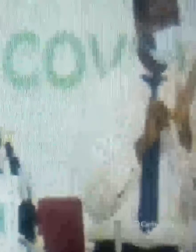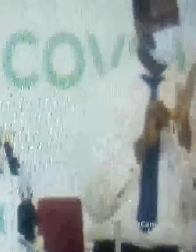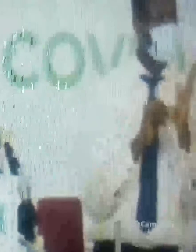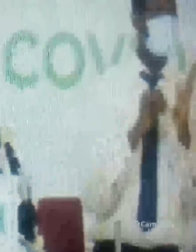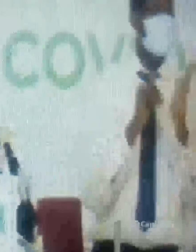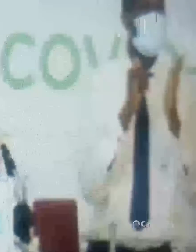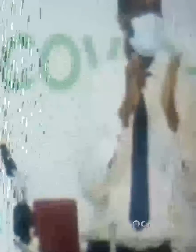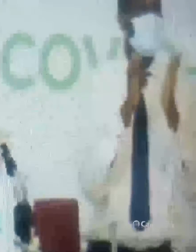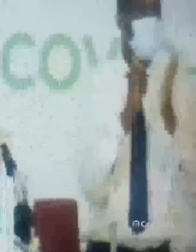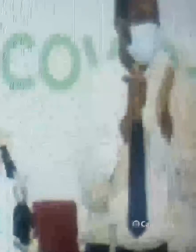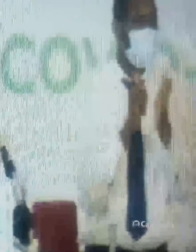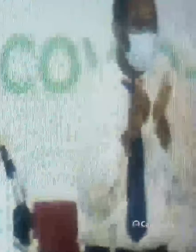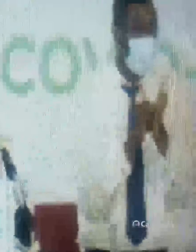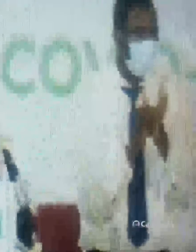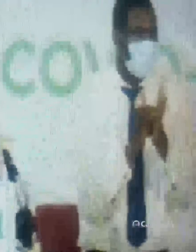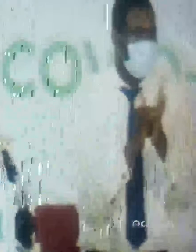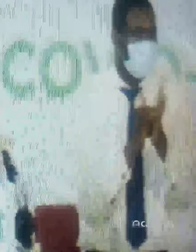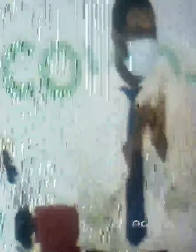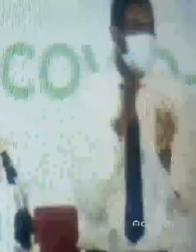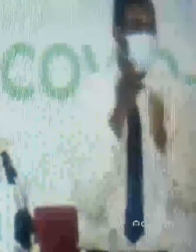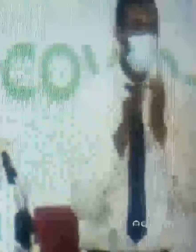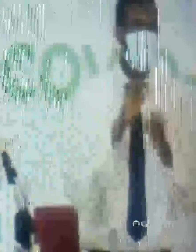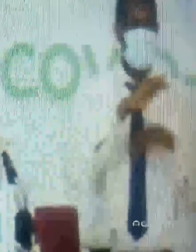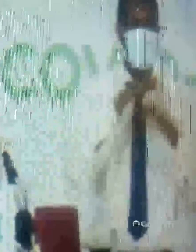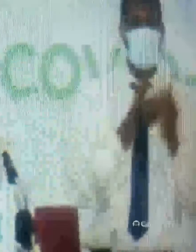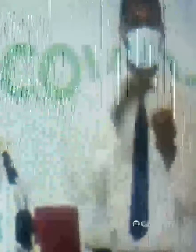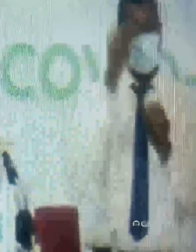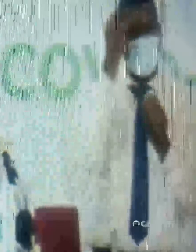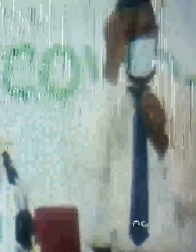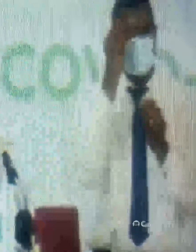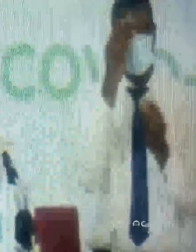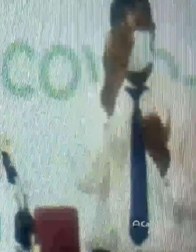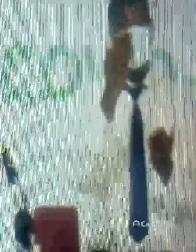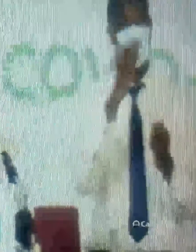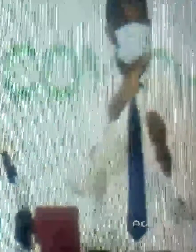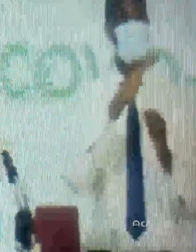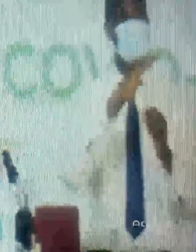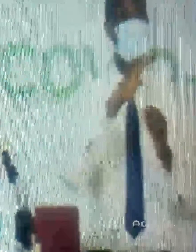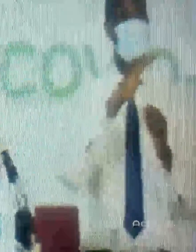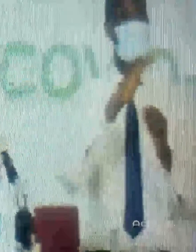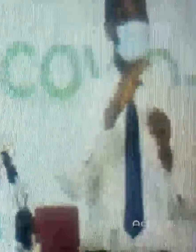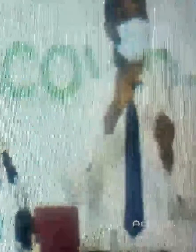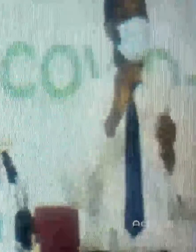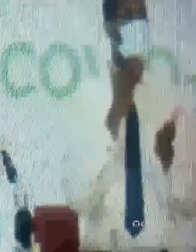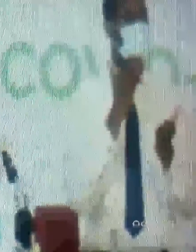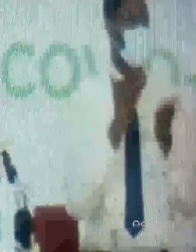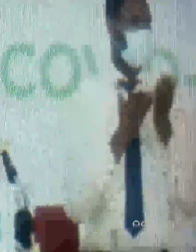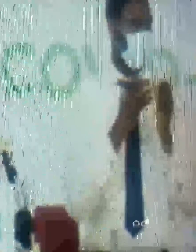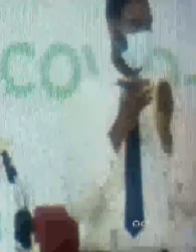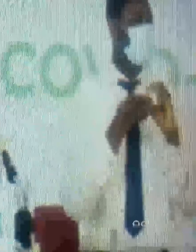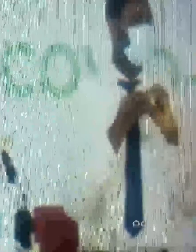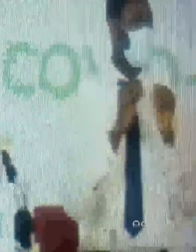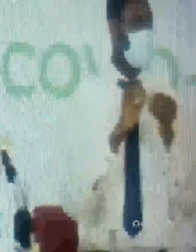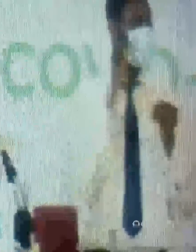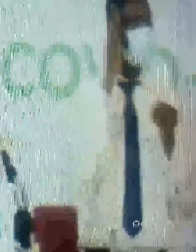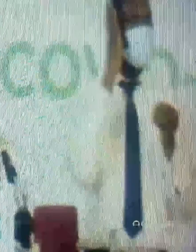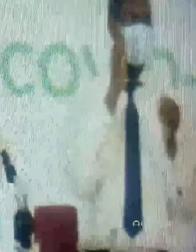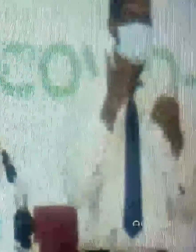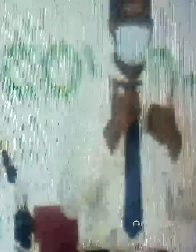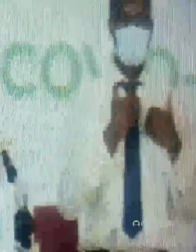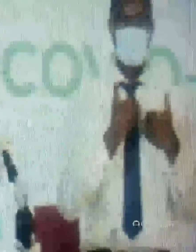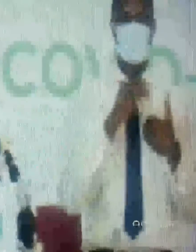the non-pharmaceutical interventions, we would have been able to moderate the figures and the numbers that we are seeing now.